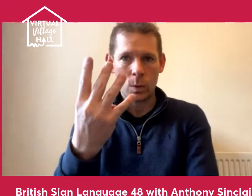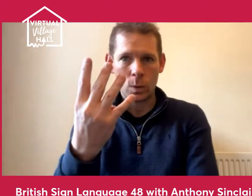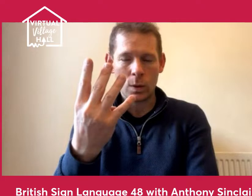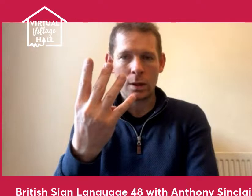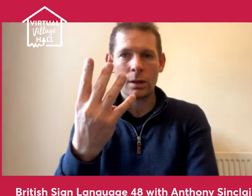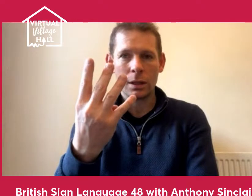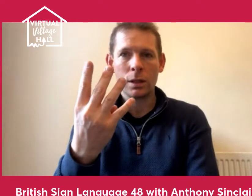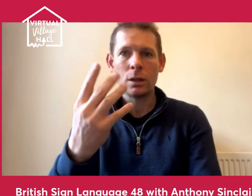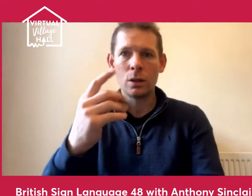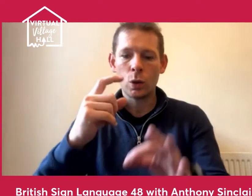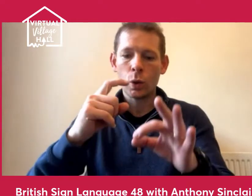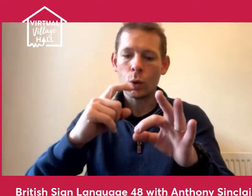4:15,